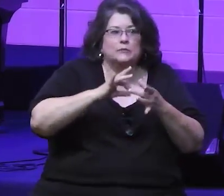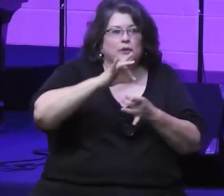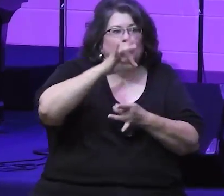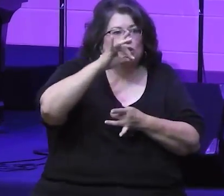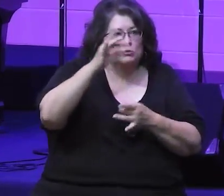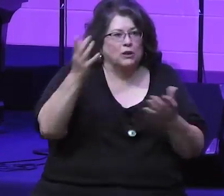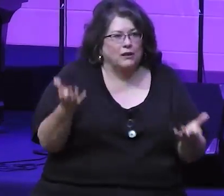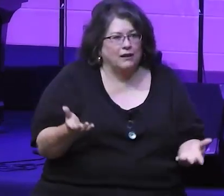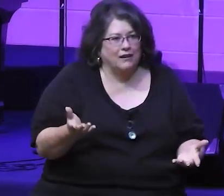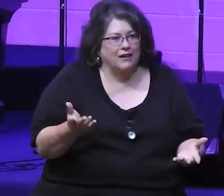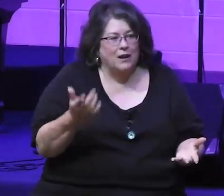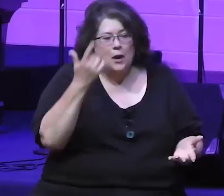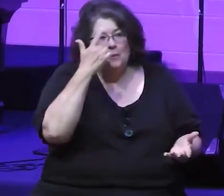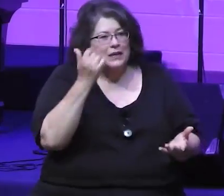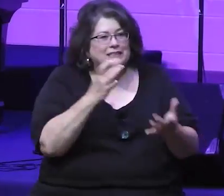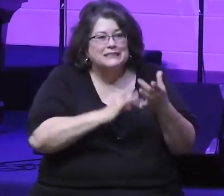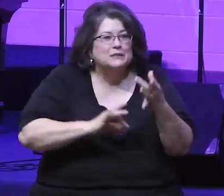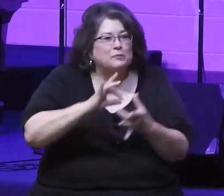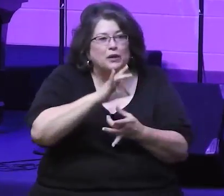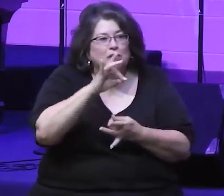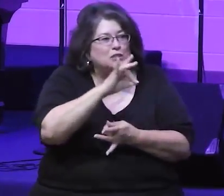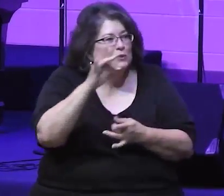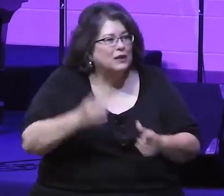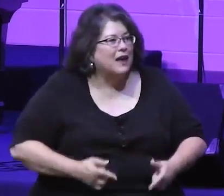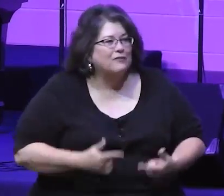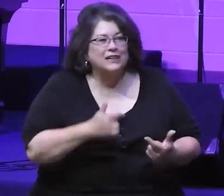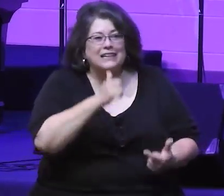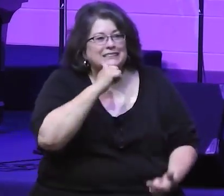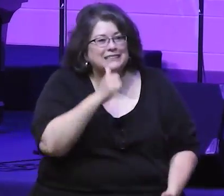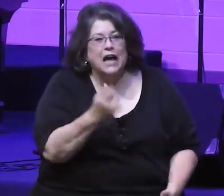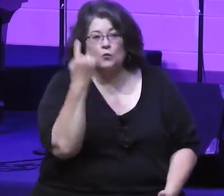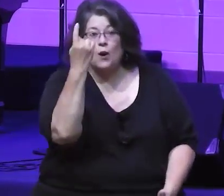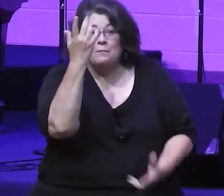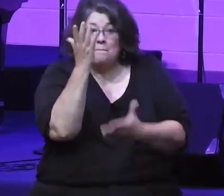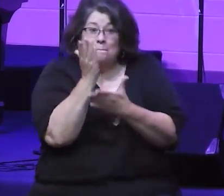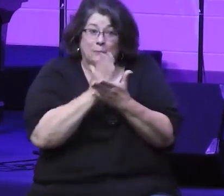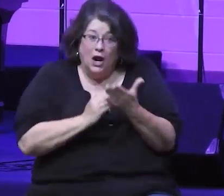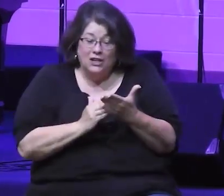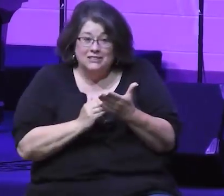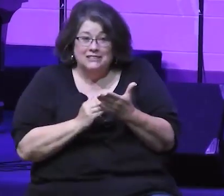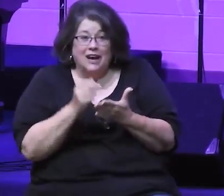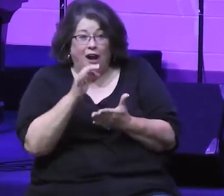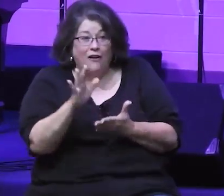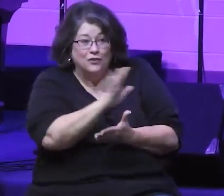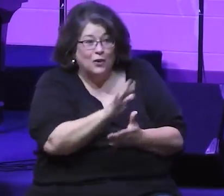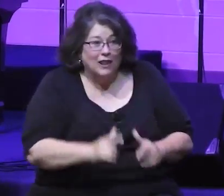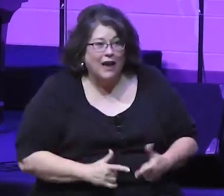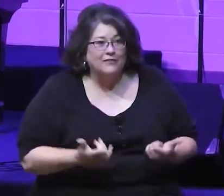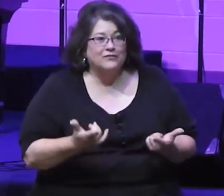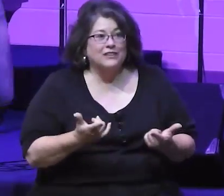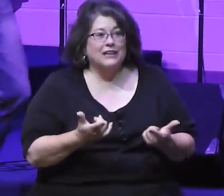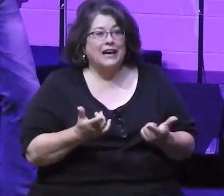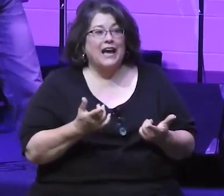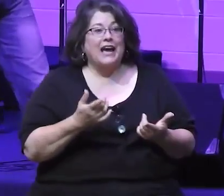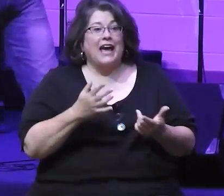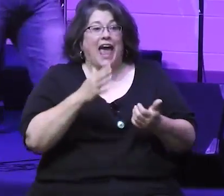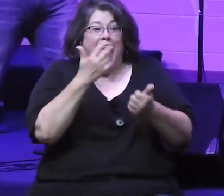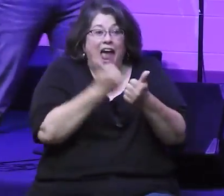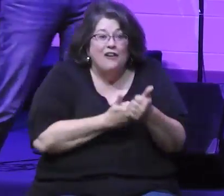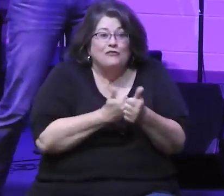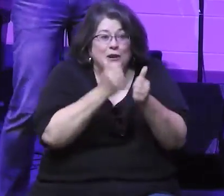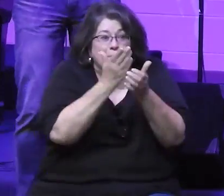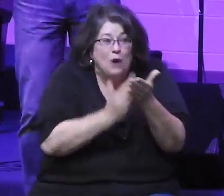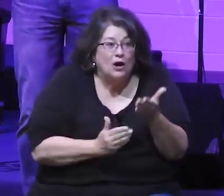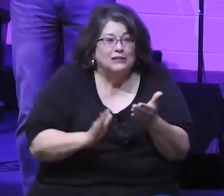Because a spiritual life is not any one dimension. A spiritual life is actually the whole. Every aspect of who we